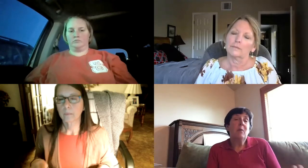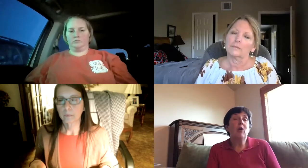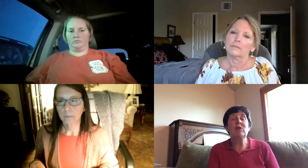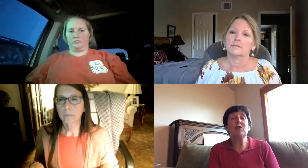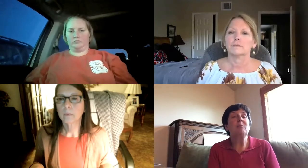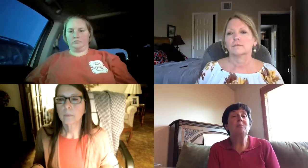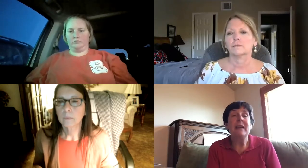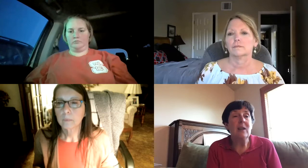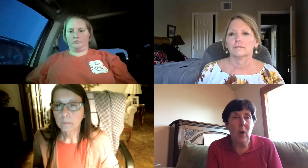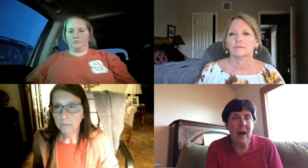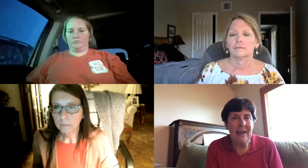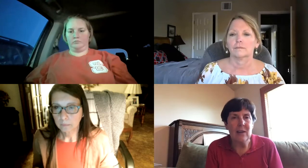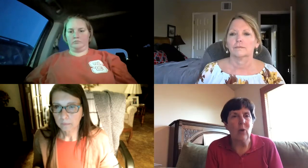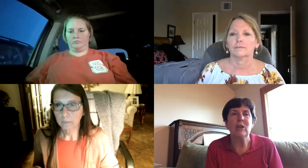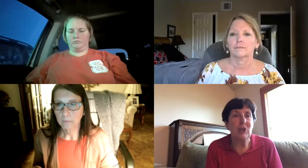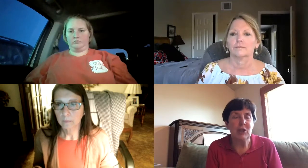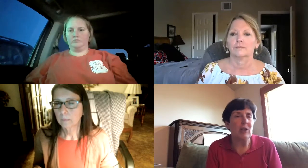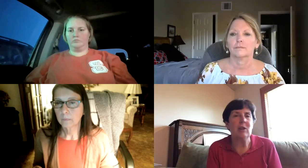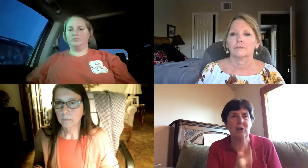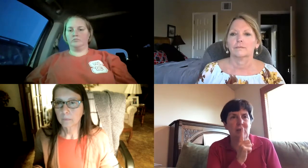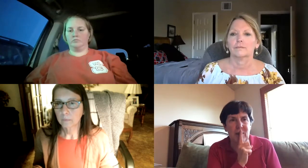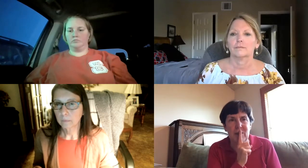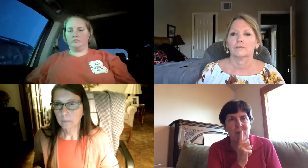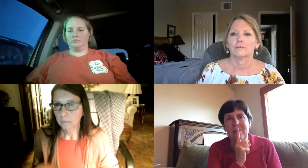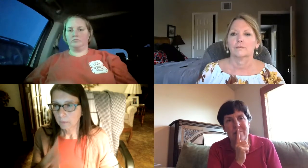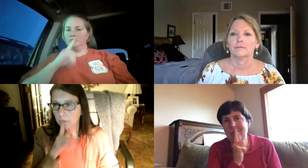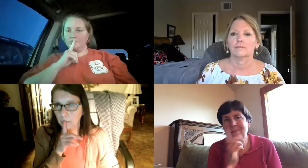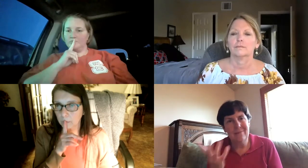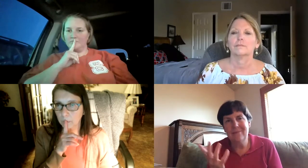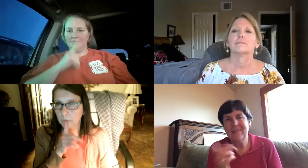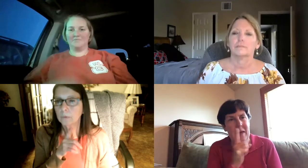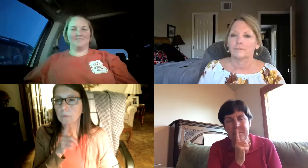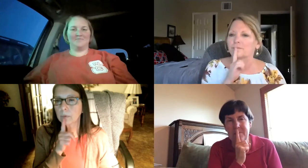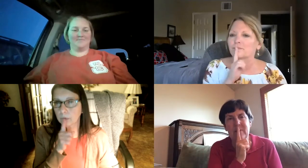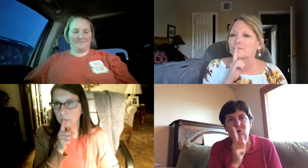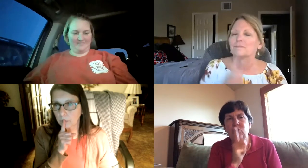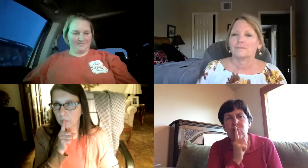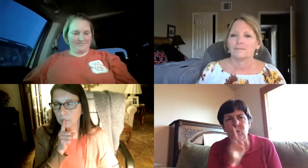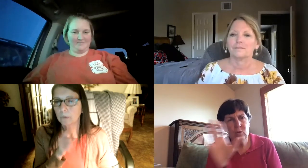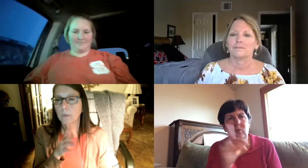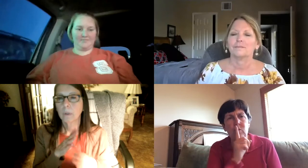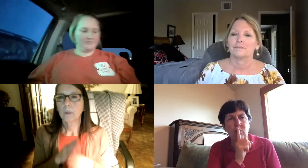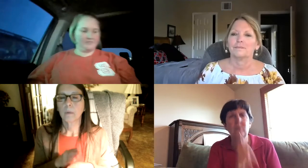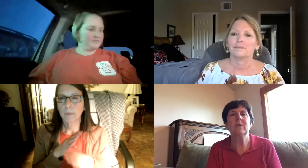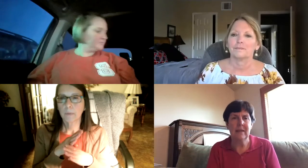As opposed to be quiet or shh, you're just gonna use same.